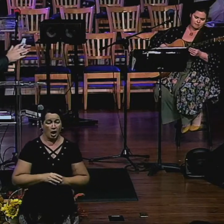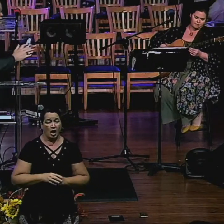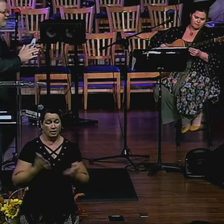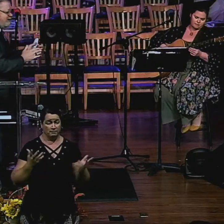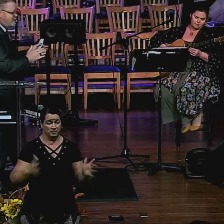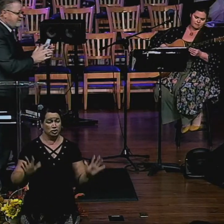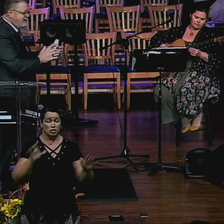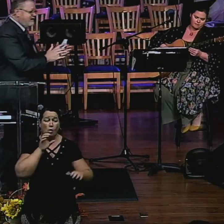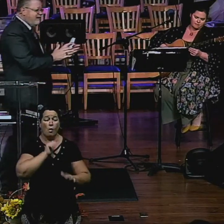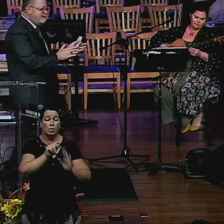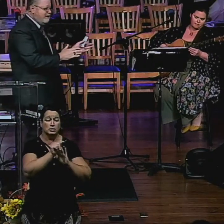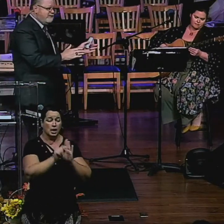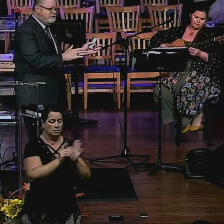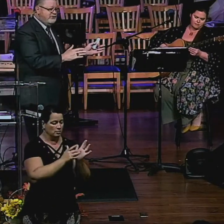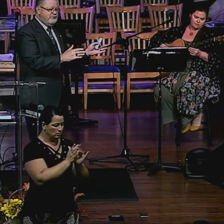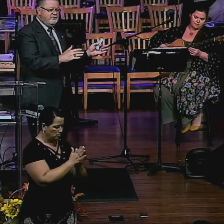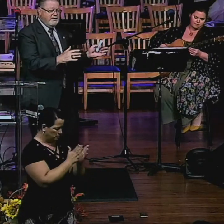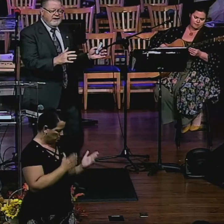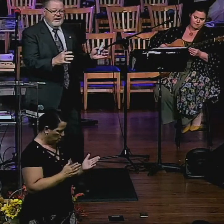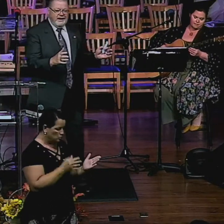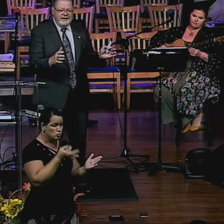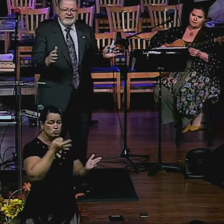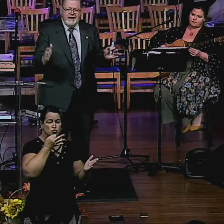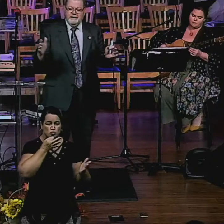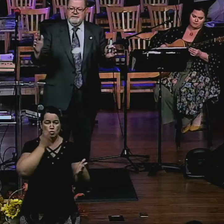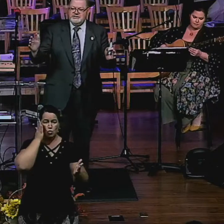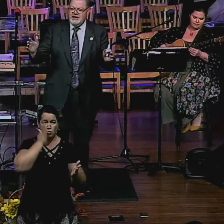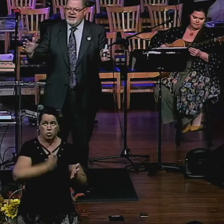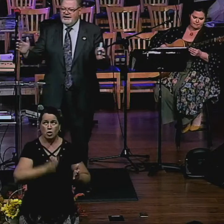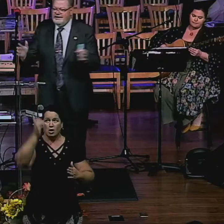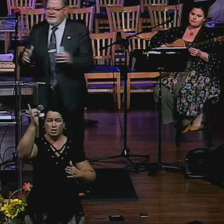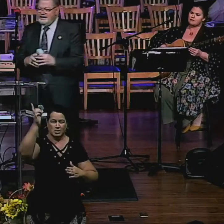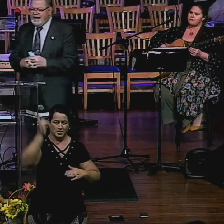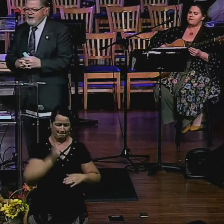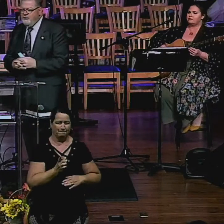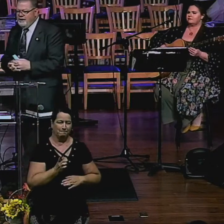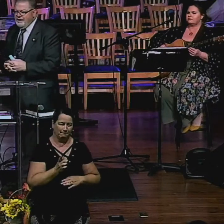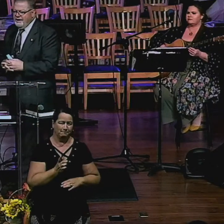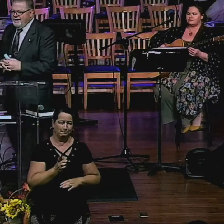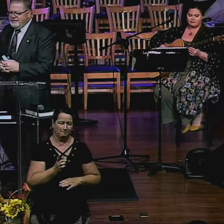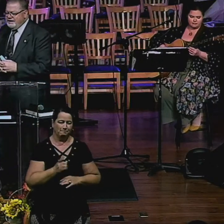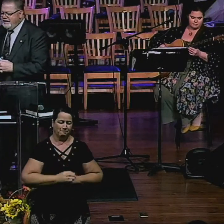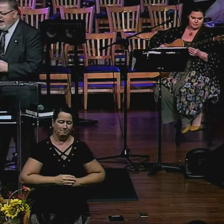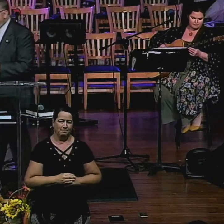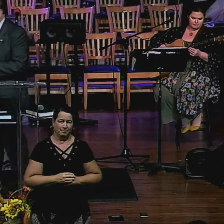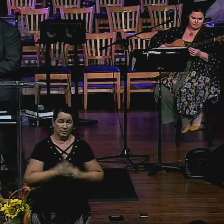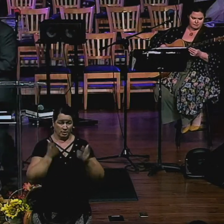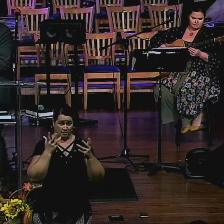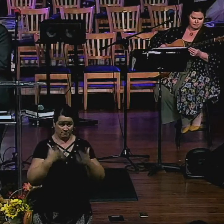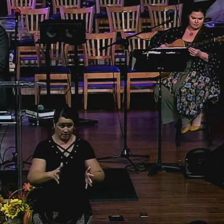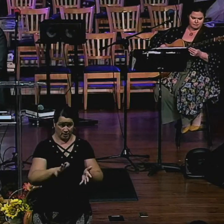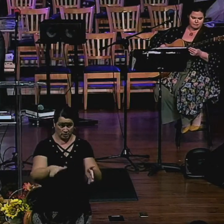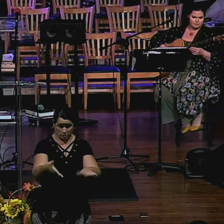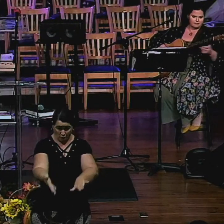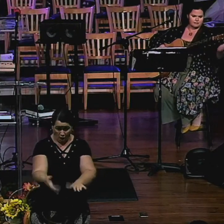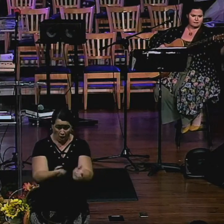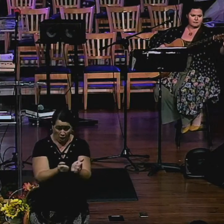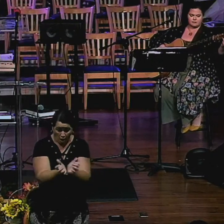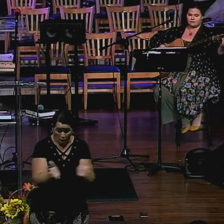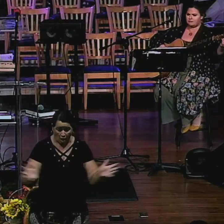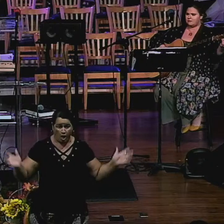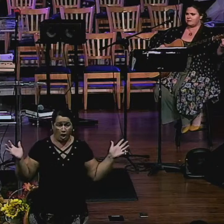that the Old Testament said he is our soon coming Messiah. And now that he has come in